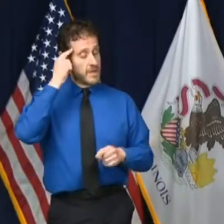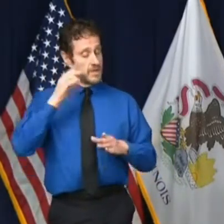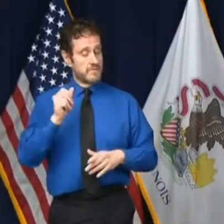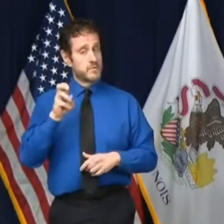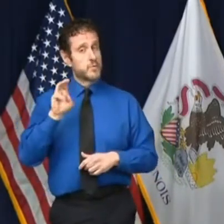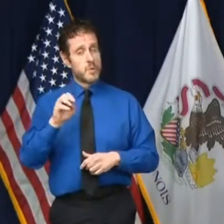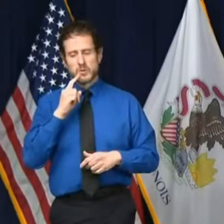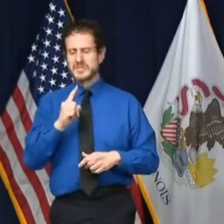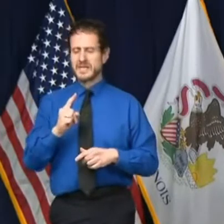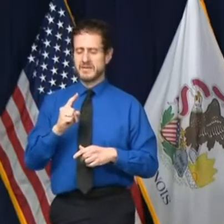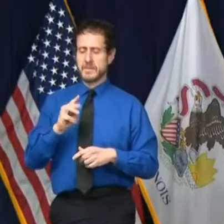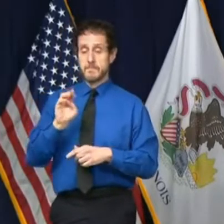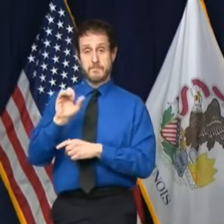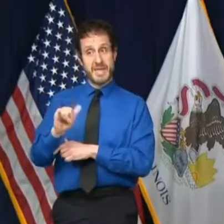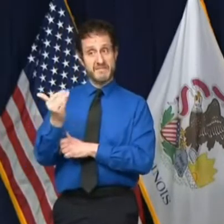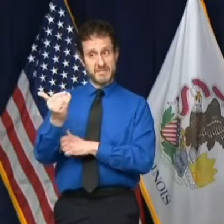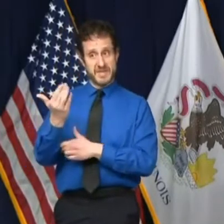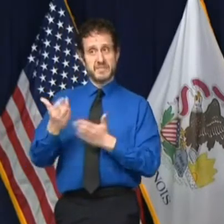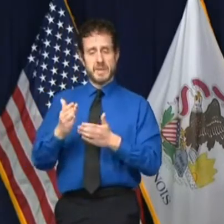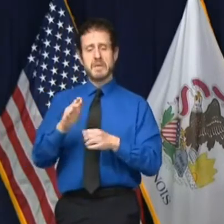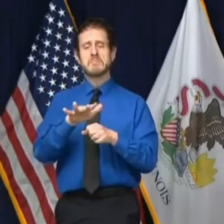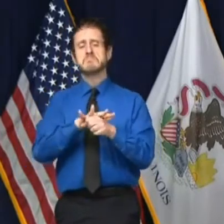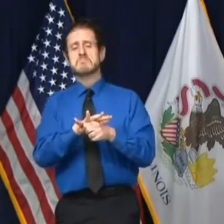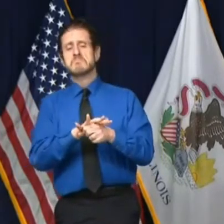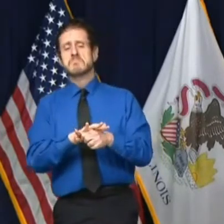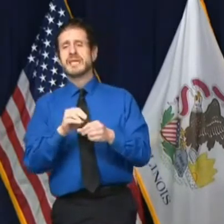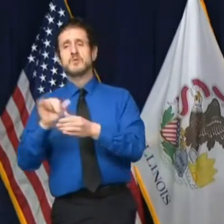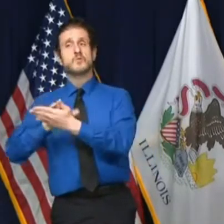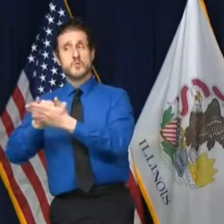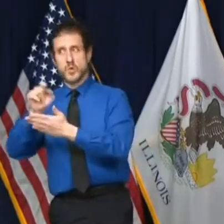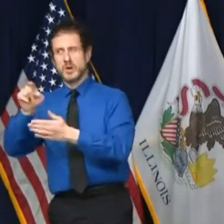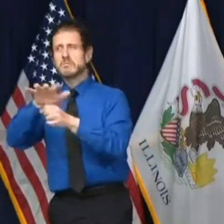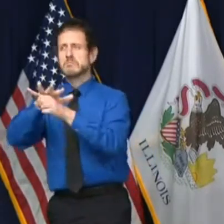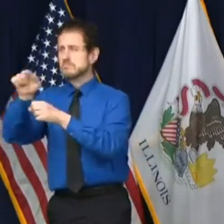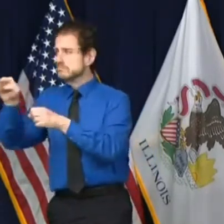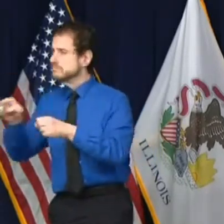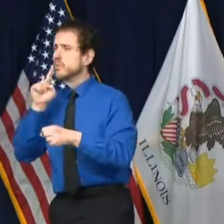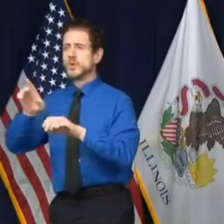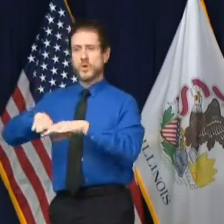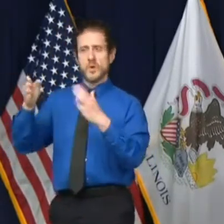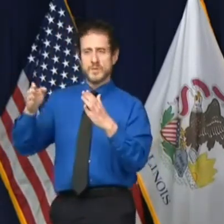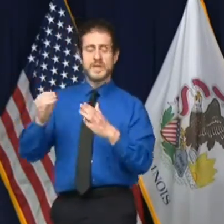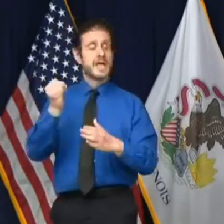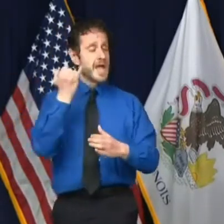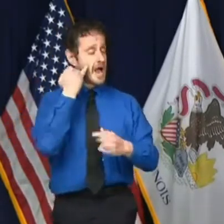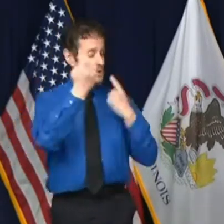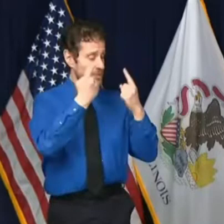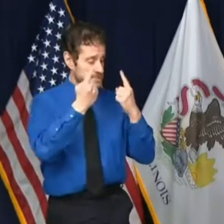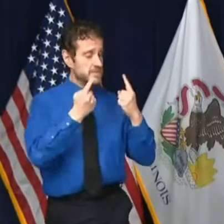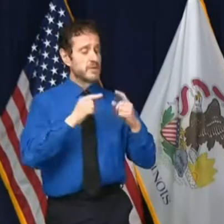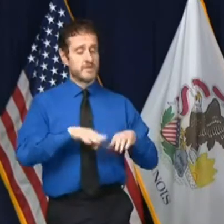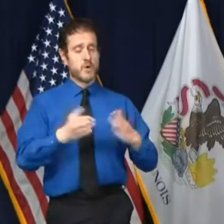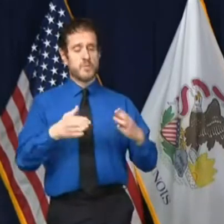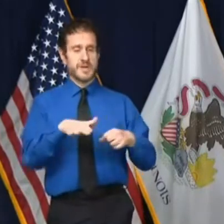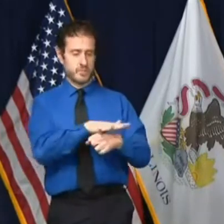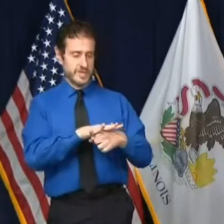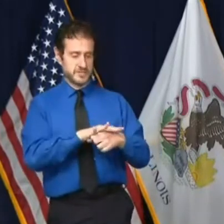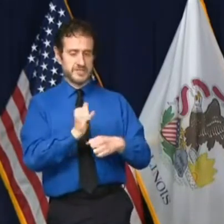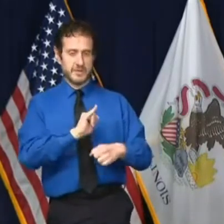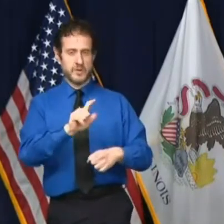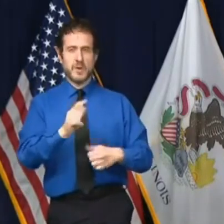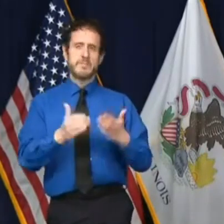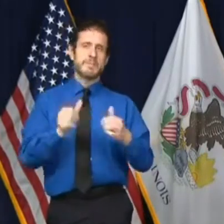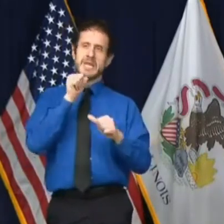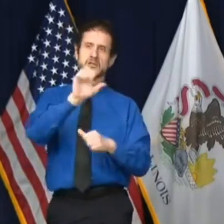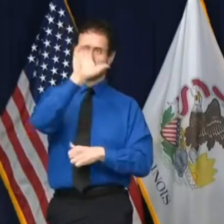of New York State on May 15th. Will you consider reopening regions? And if so, what is the criteria? Yeah. So we'll be talking